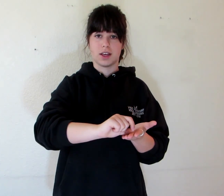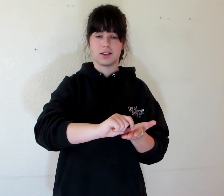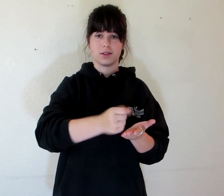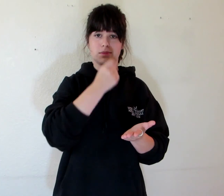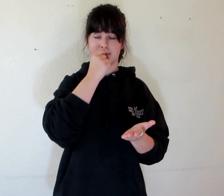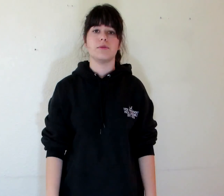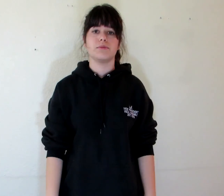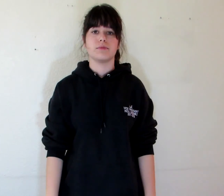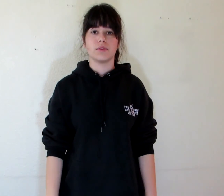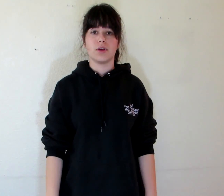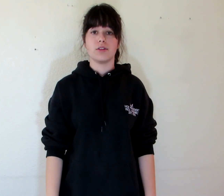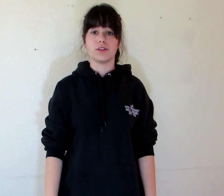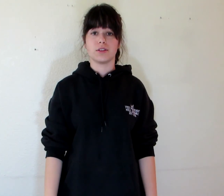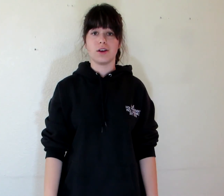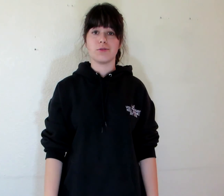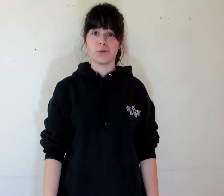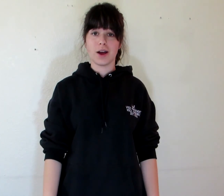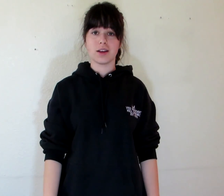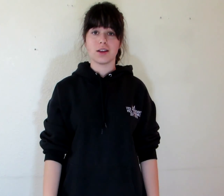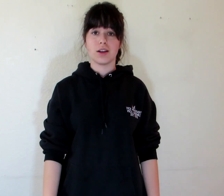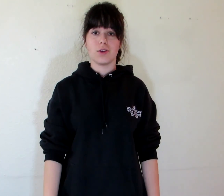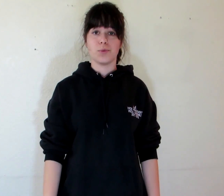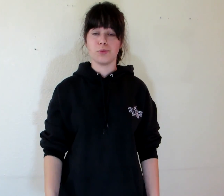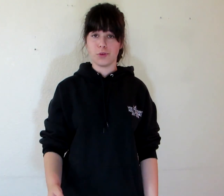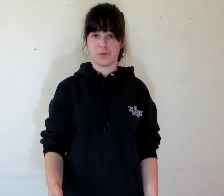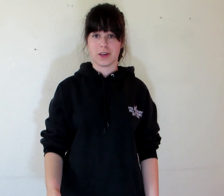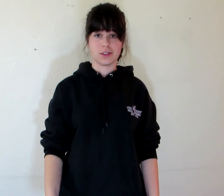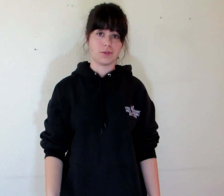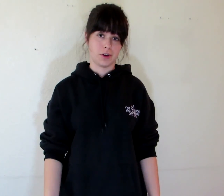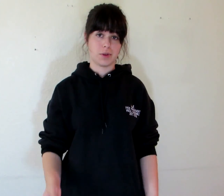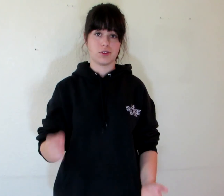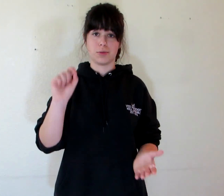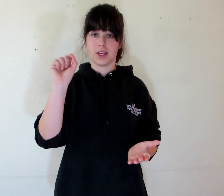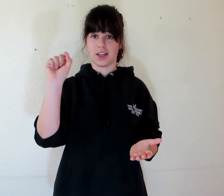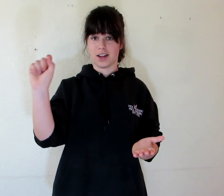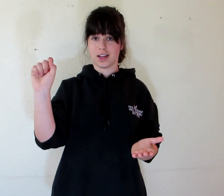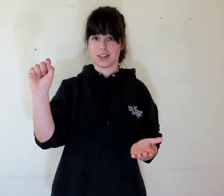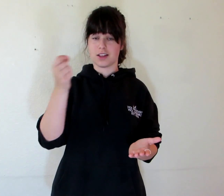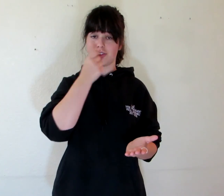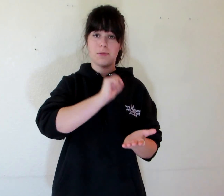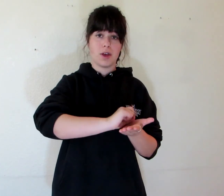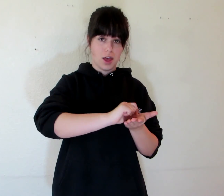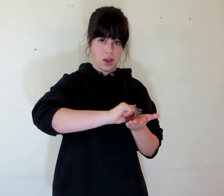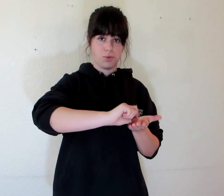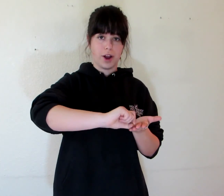hand. The sign for write will move because it's a verb, so you'll be taking that X hand shape and writing